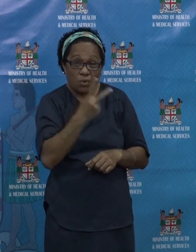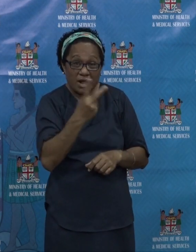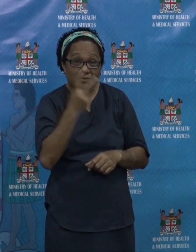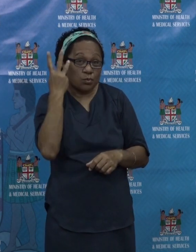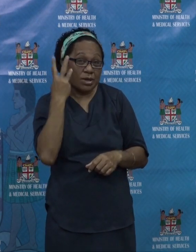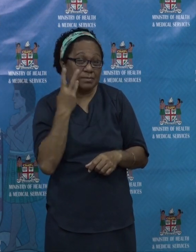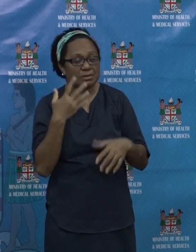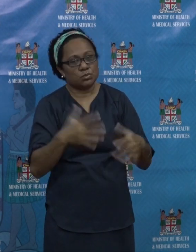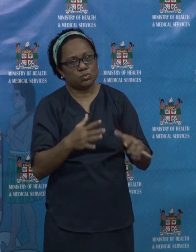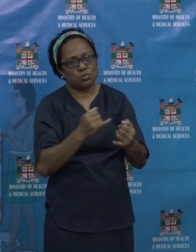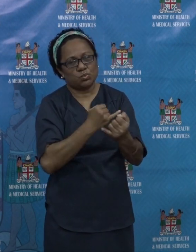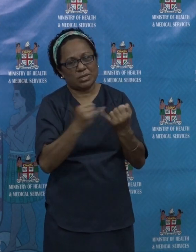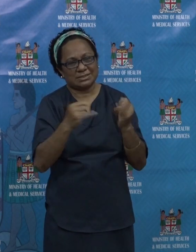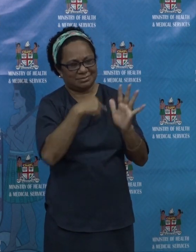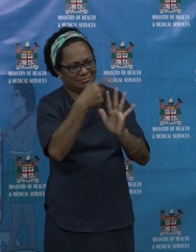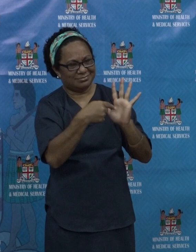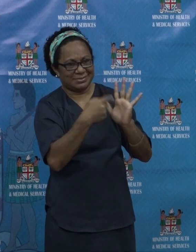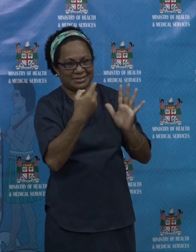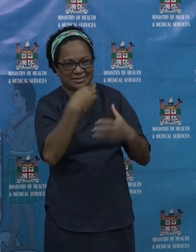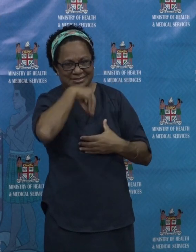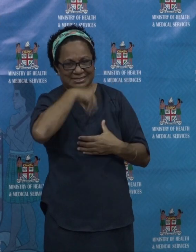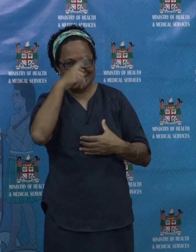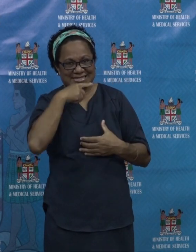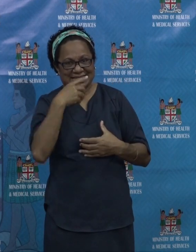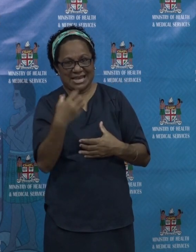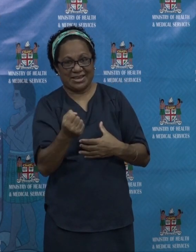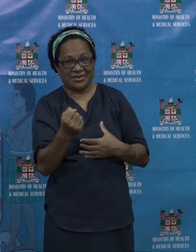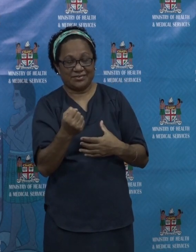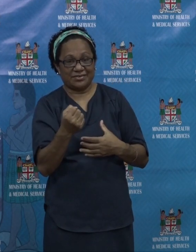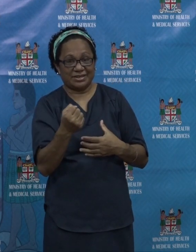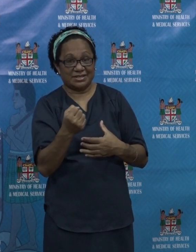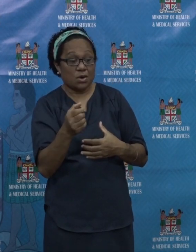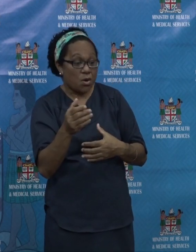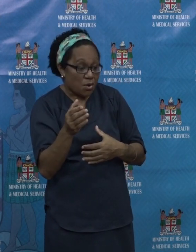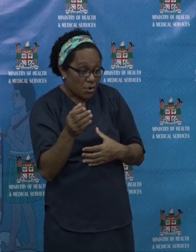of disease. All but 3 have recovered.